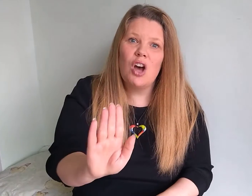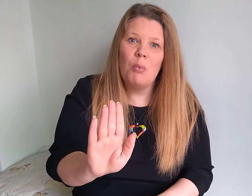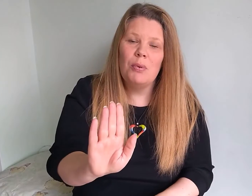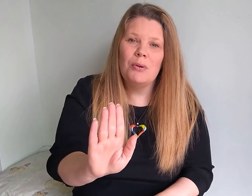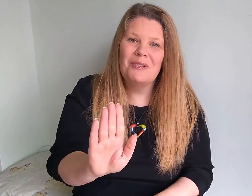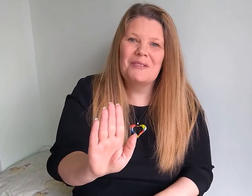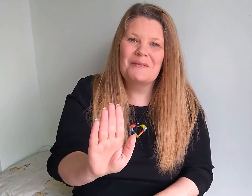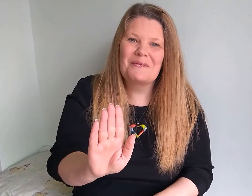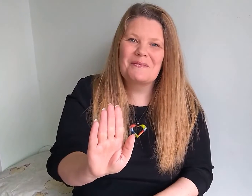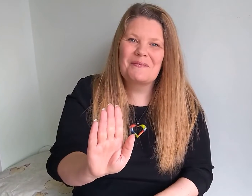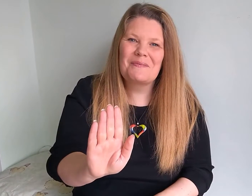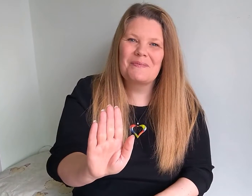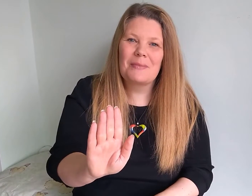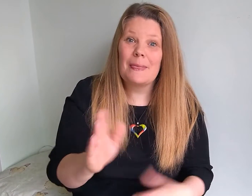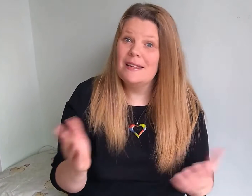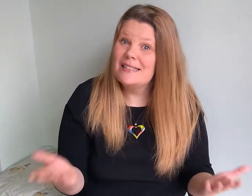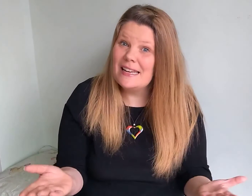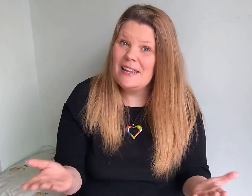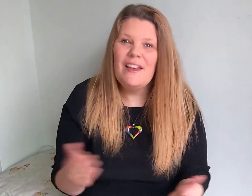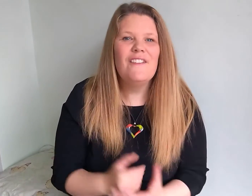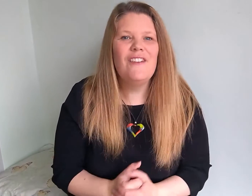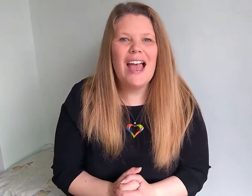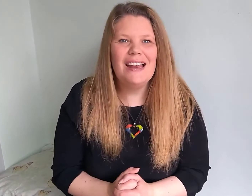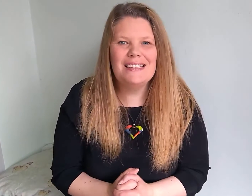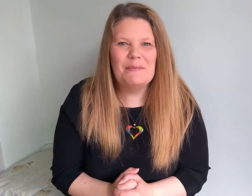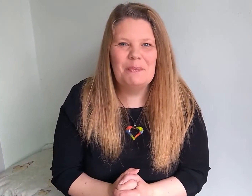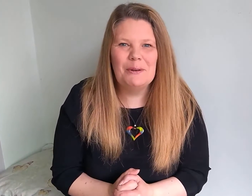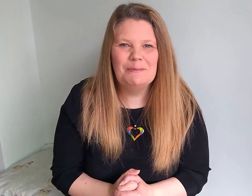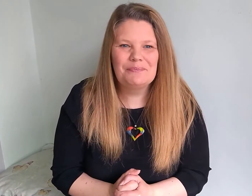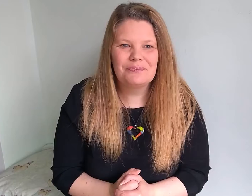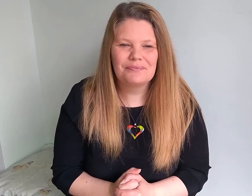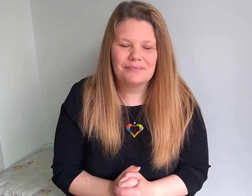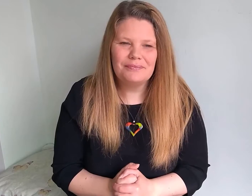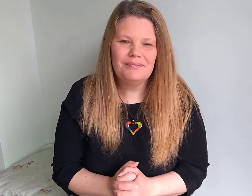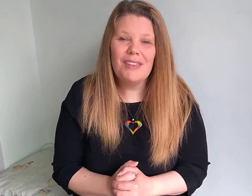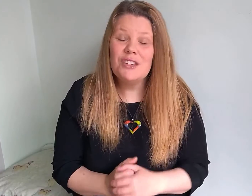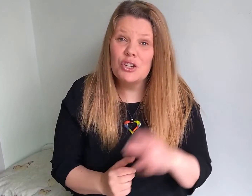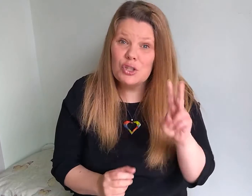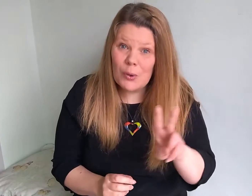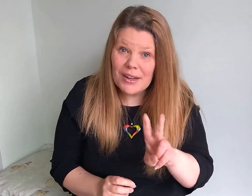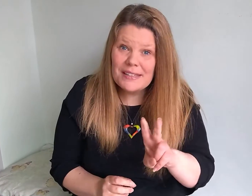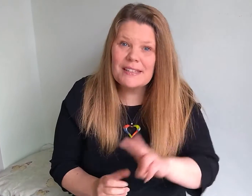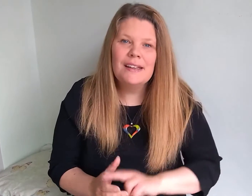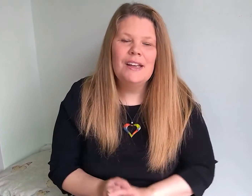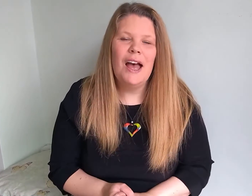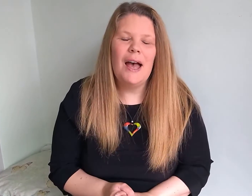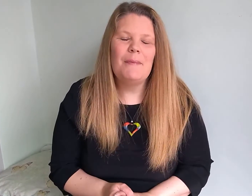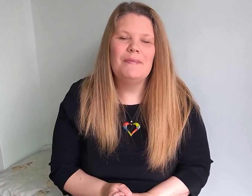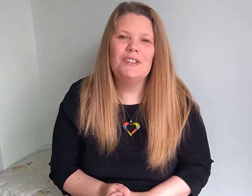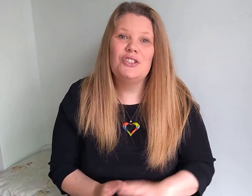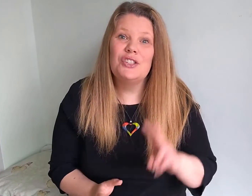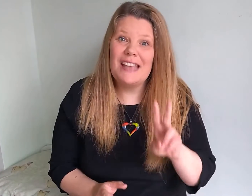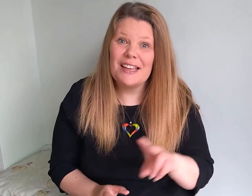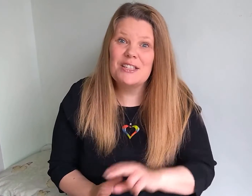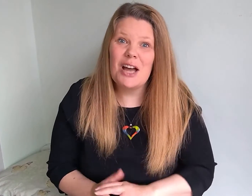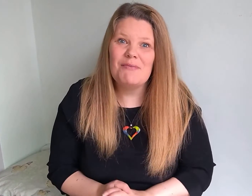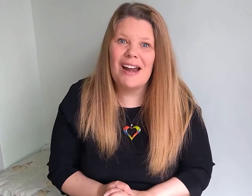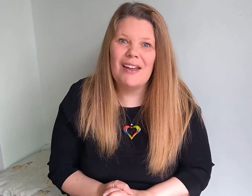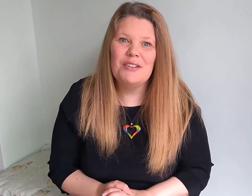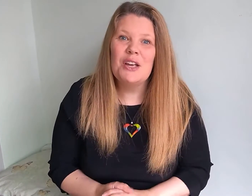stop. See, fairly simple. Sung twice, second time round,